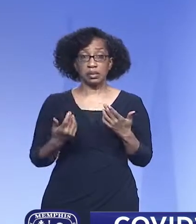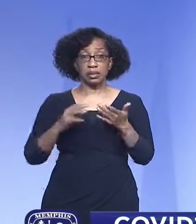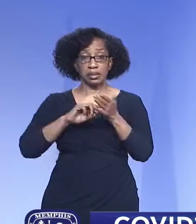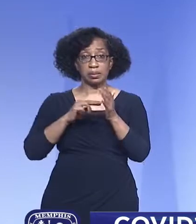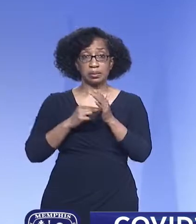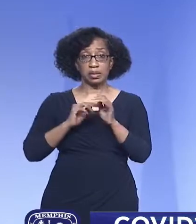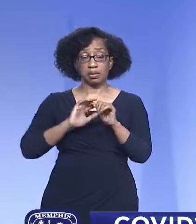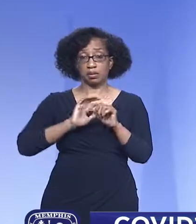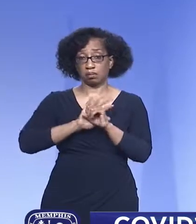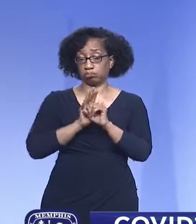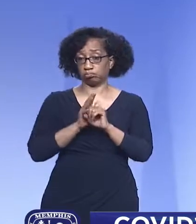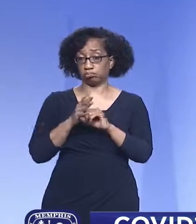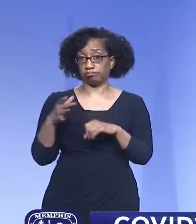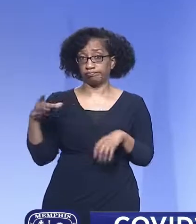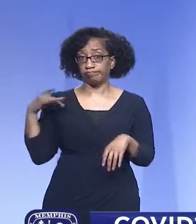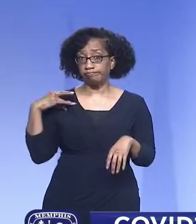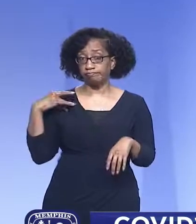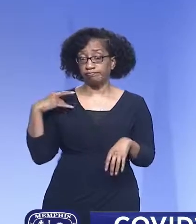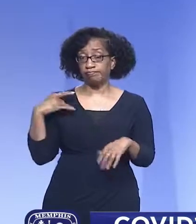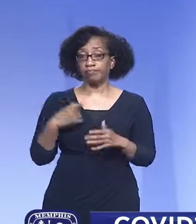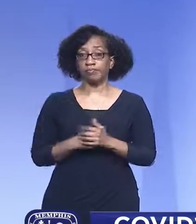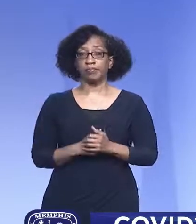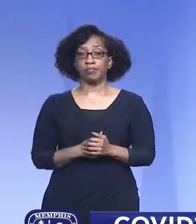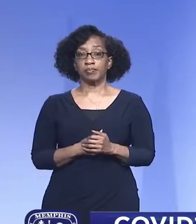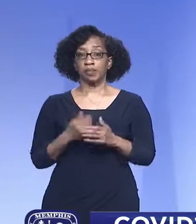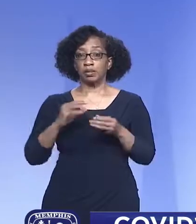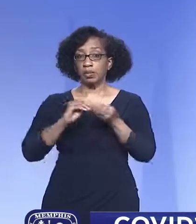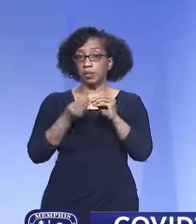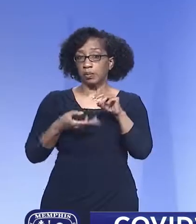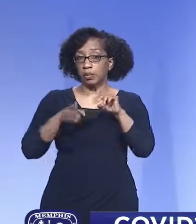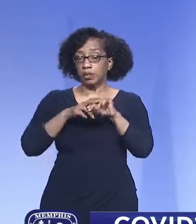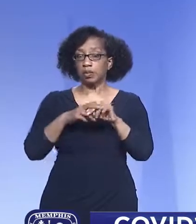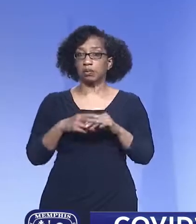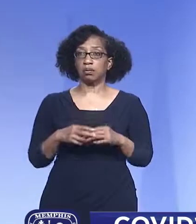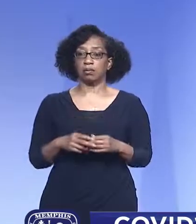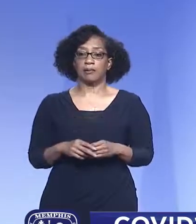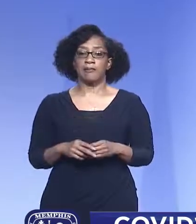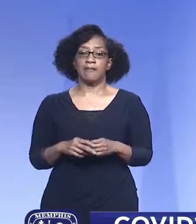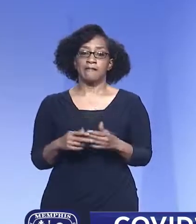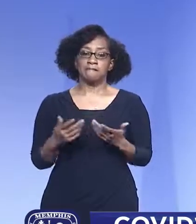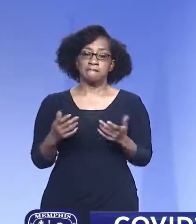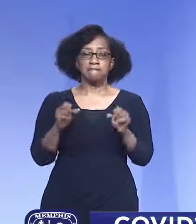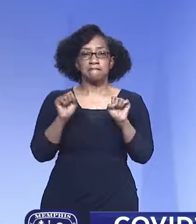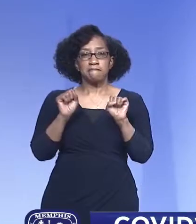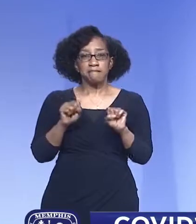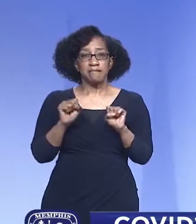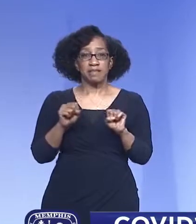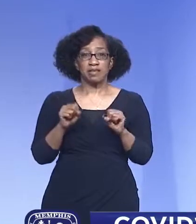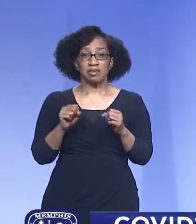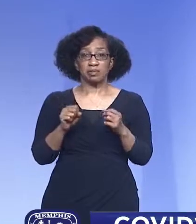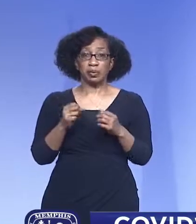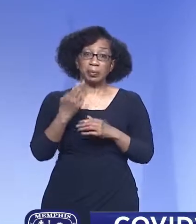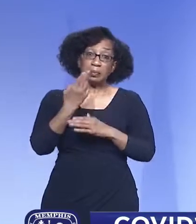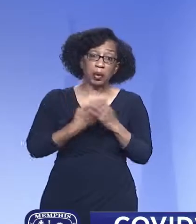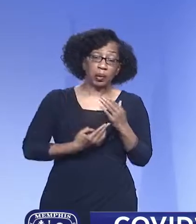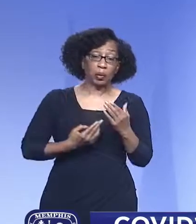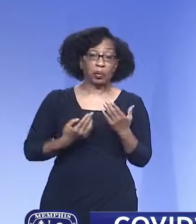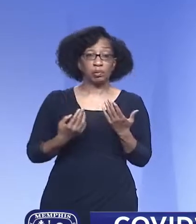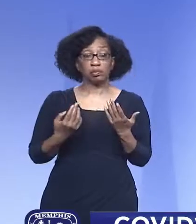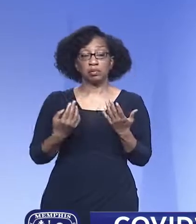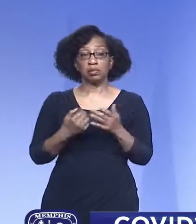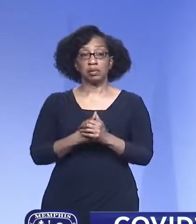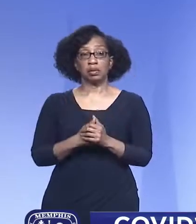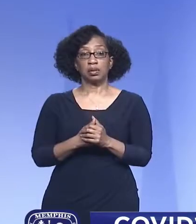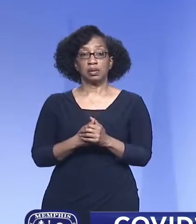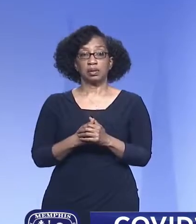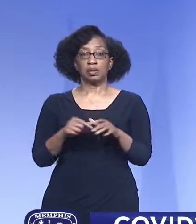higher? Well, well, it could be a combination of that. It also, as you well